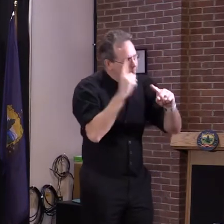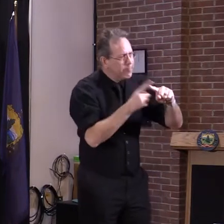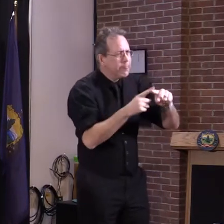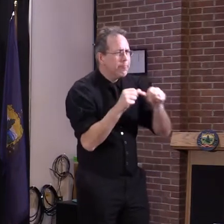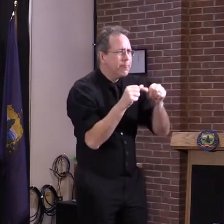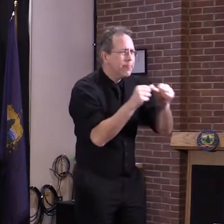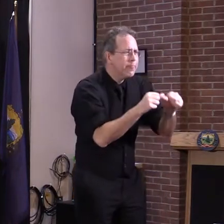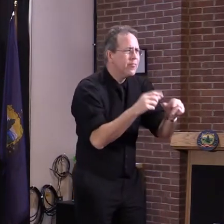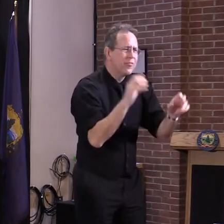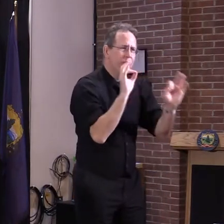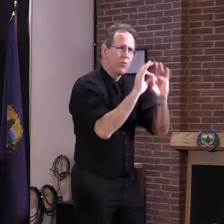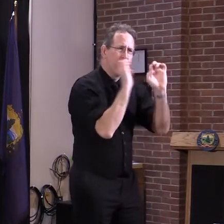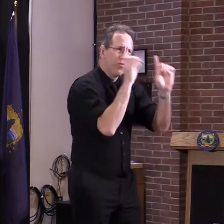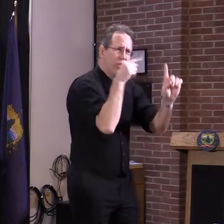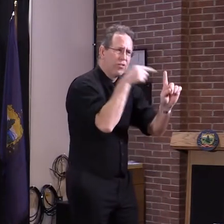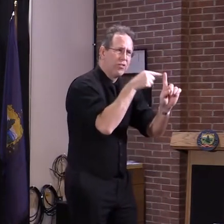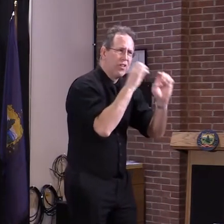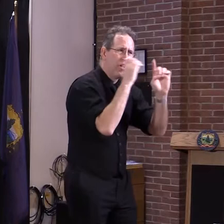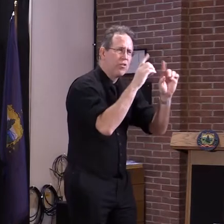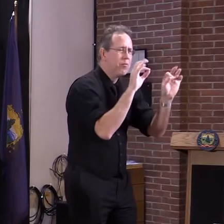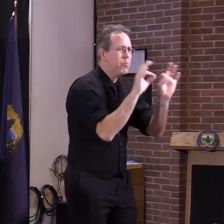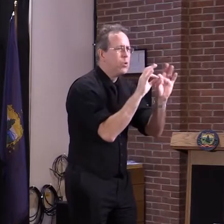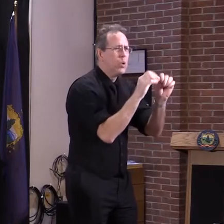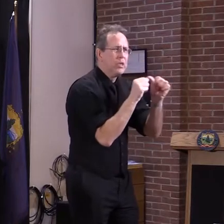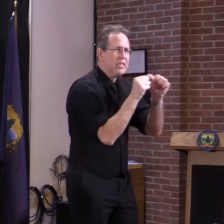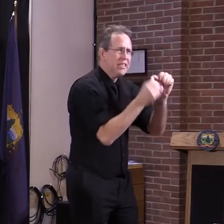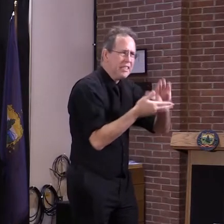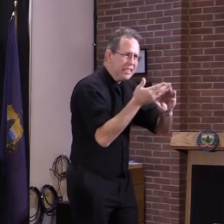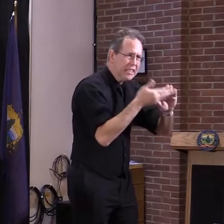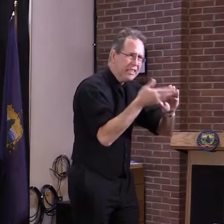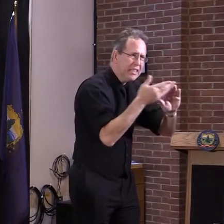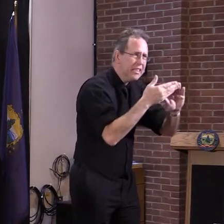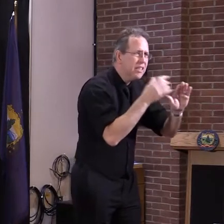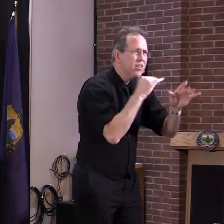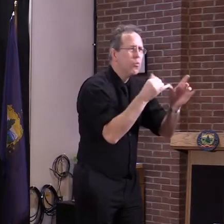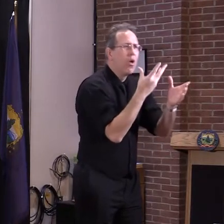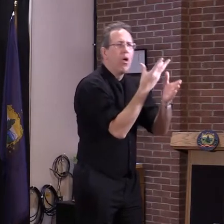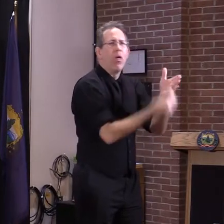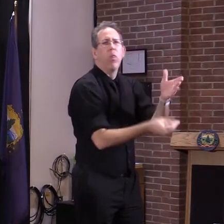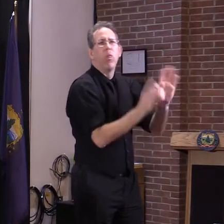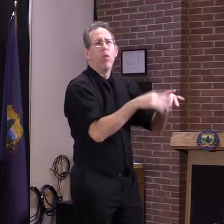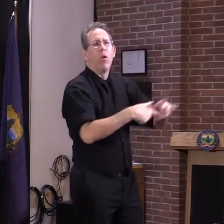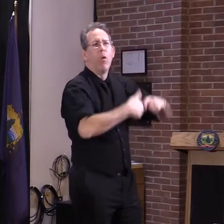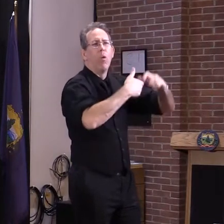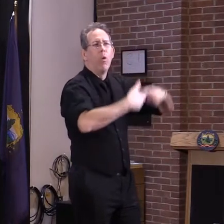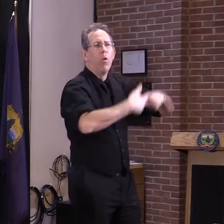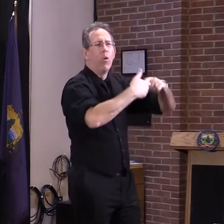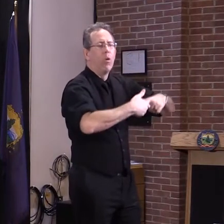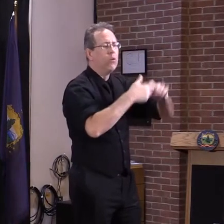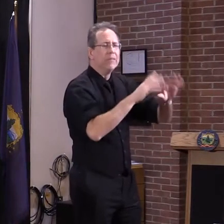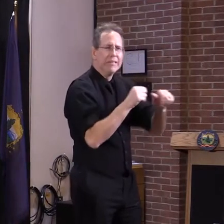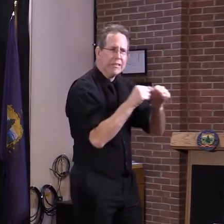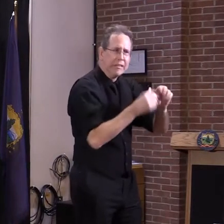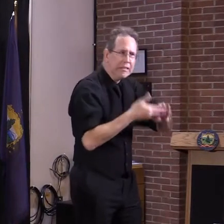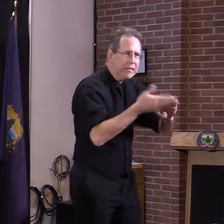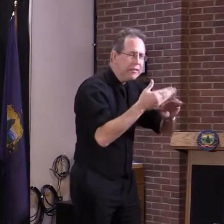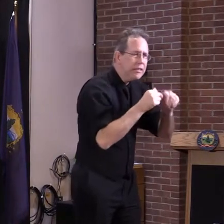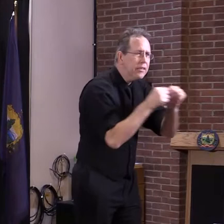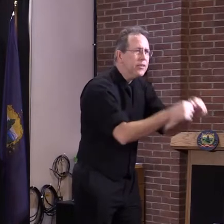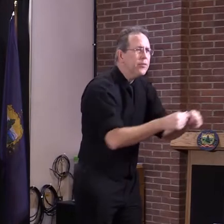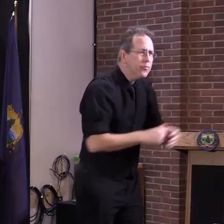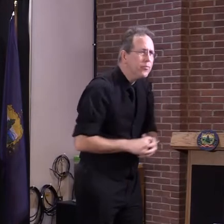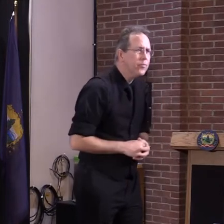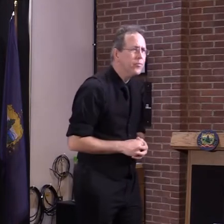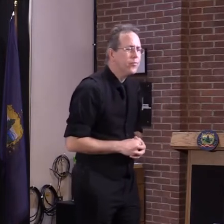be accumulating and ongoing, and we need to have a call to urgency to address them. We need to remain committed not only to